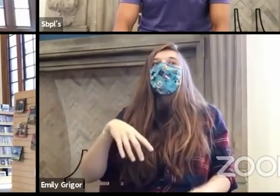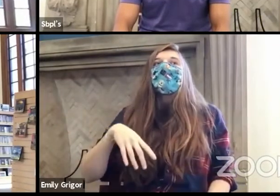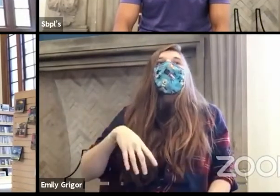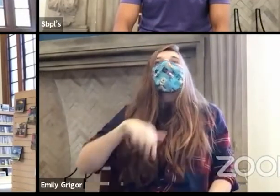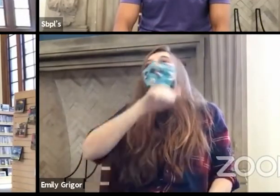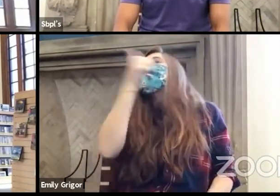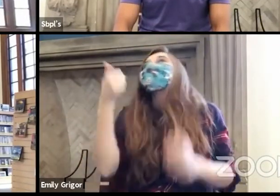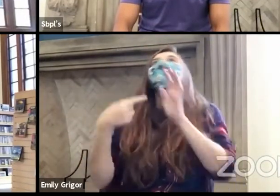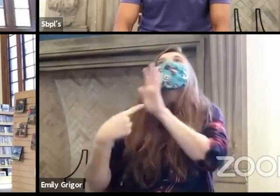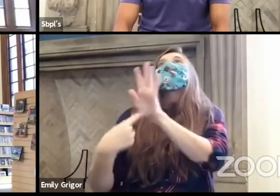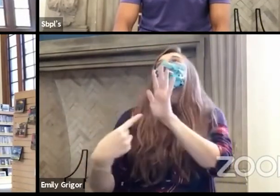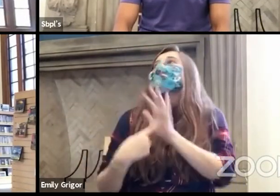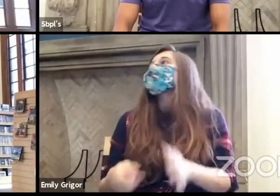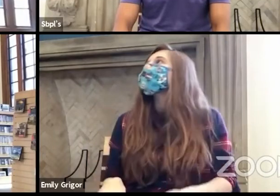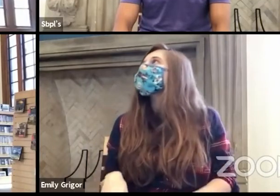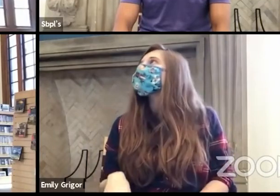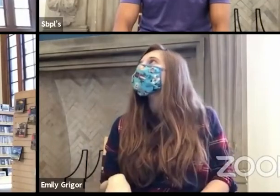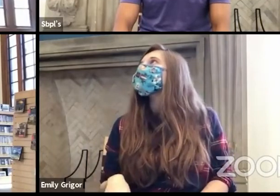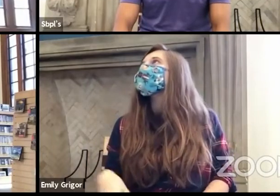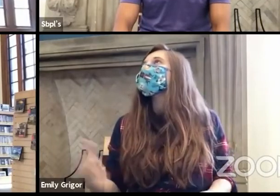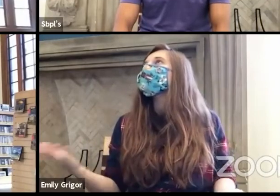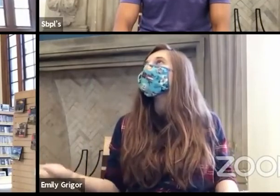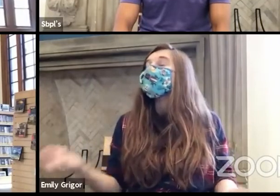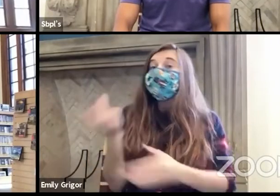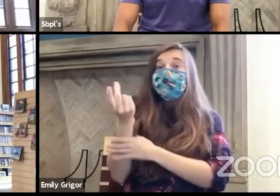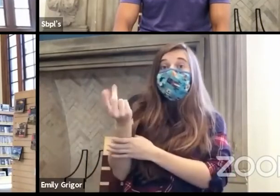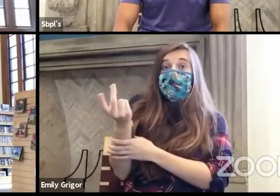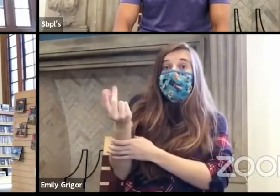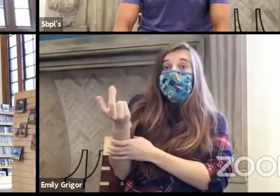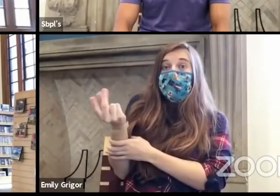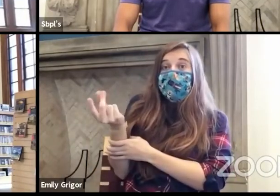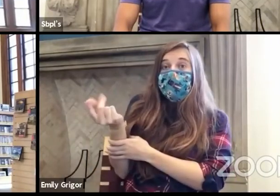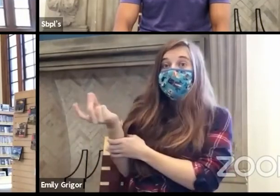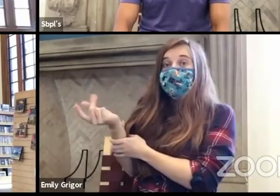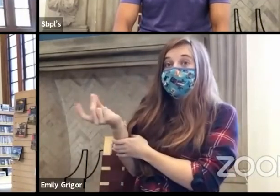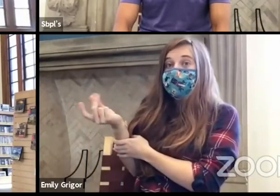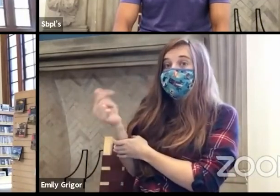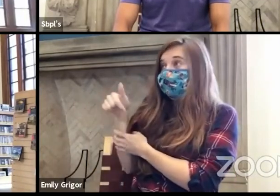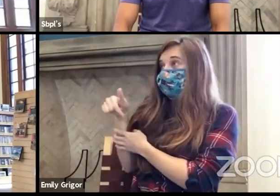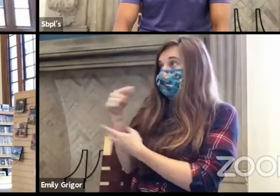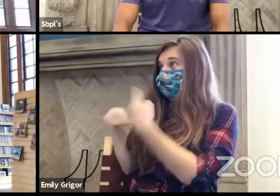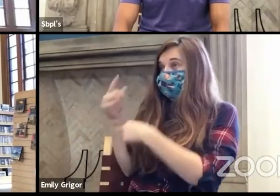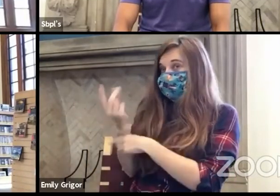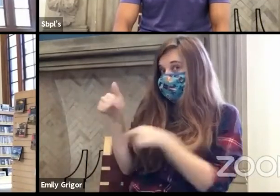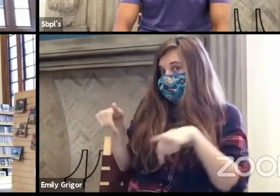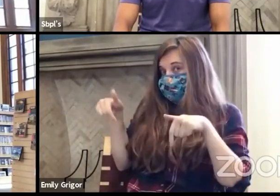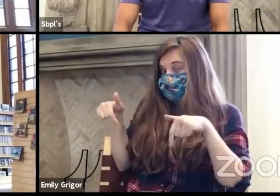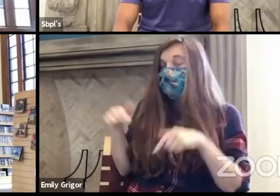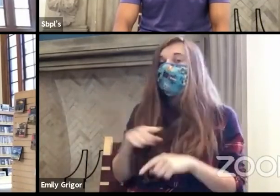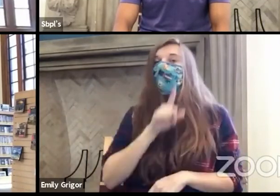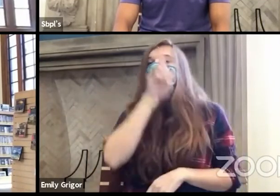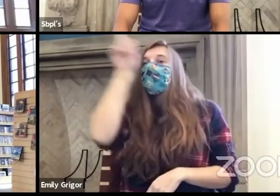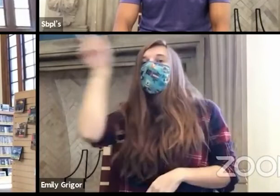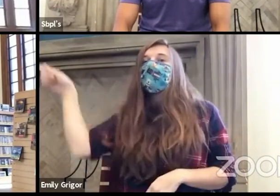Other examples are, this is a sign for dog in ASL, and in BSL, this is a sign for